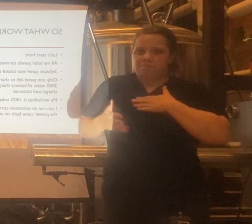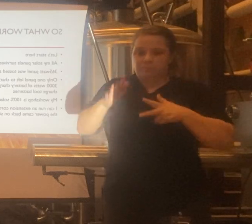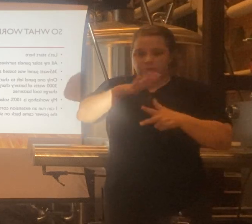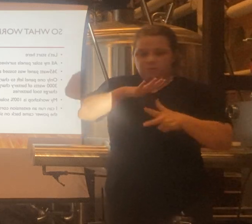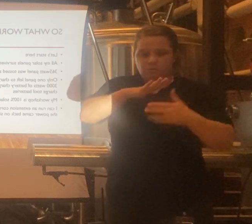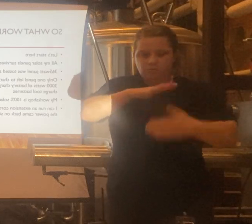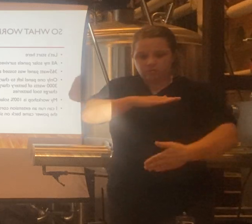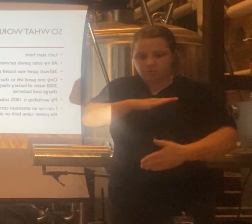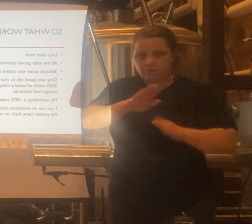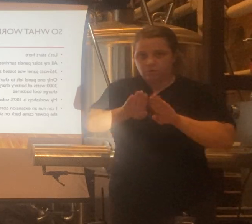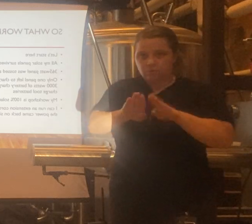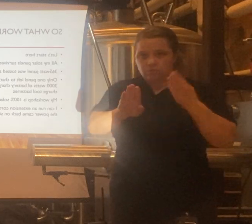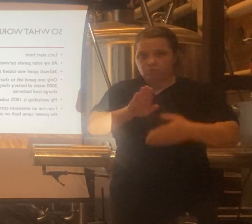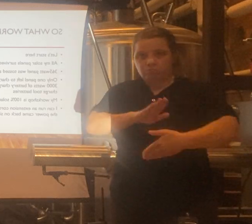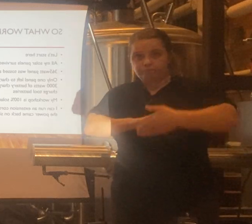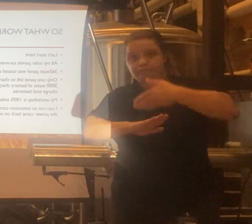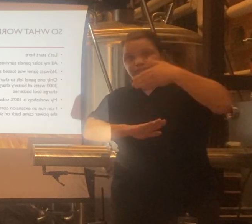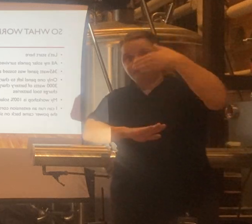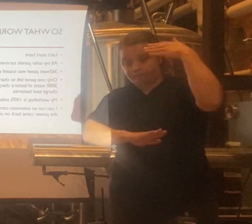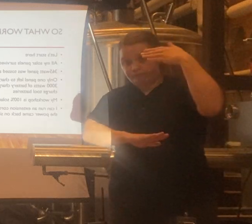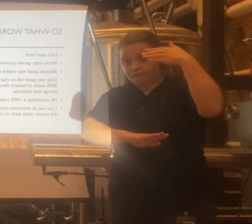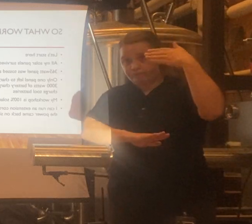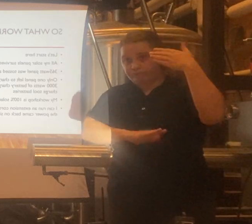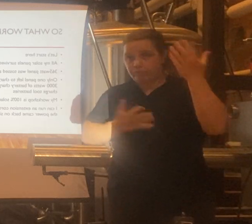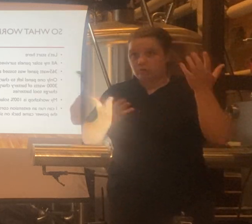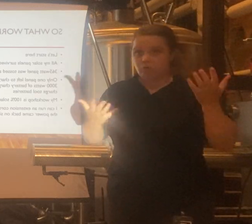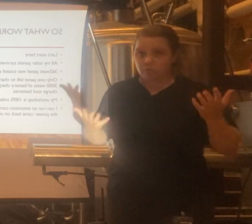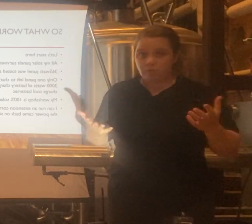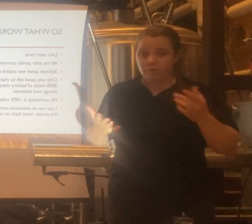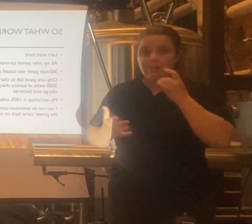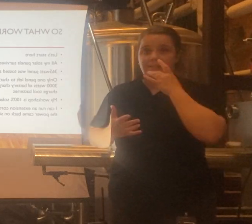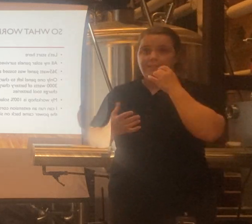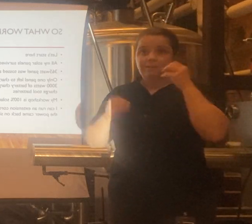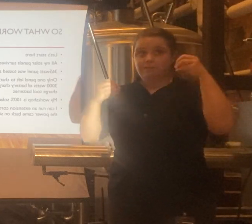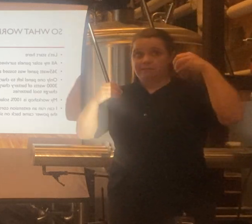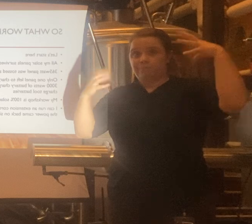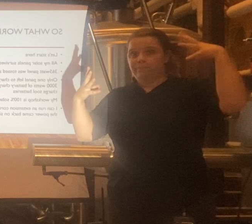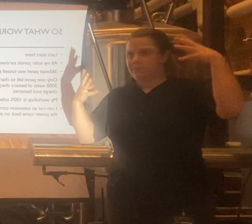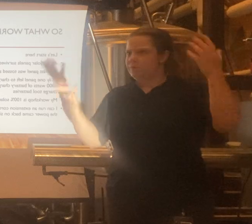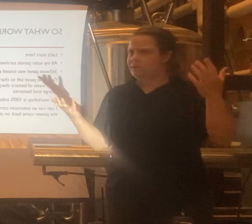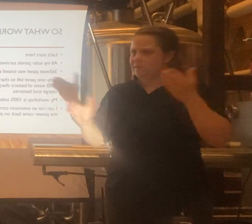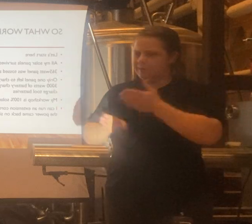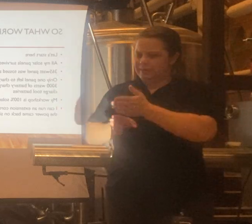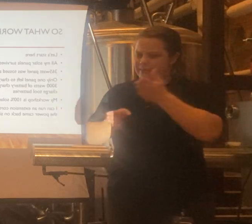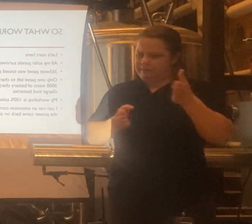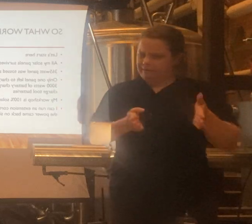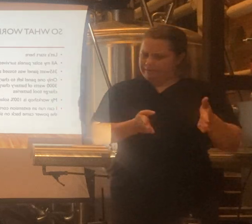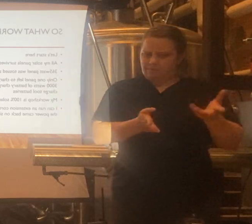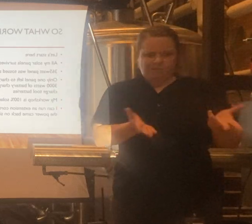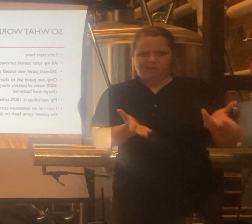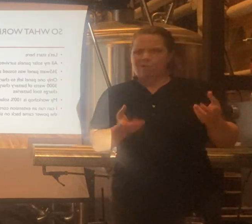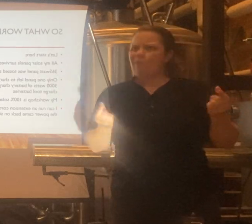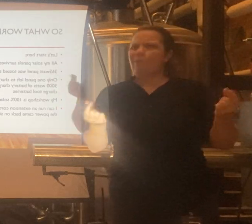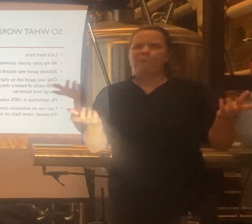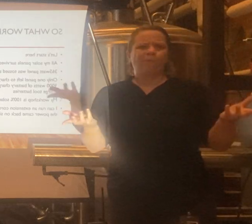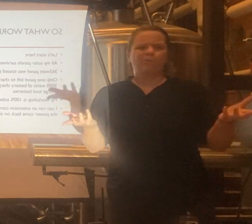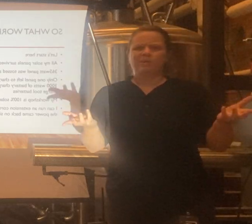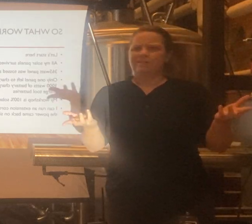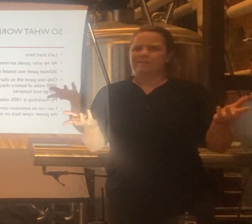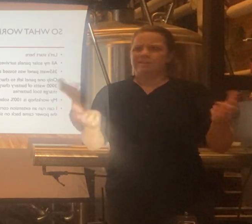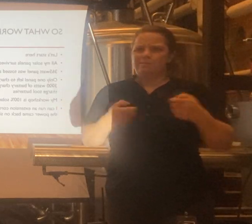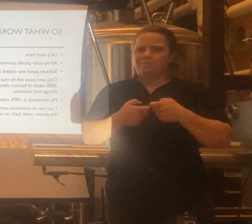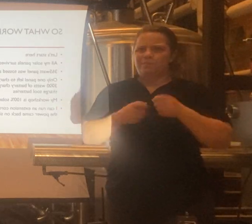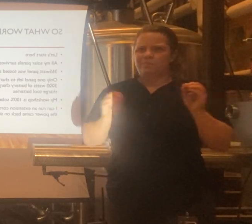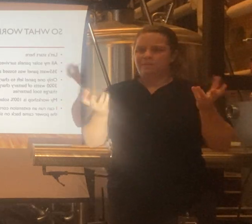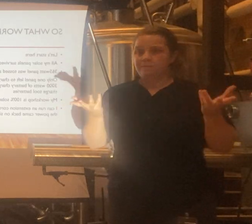solar don't have batteries, right? So that's the difference between what I have and what people on the roof. So I can have needed run an extension cord from